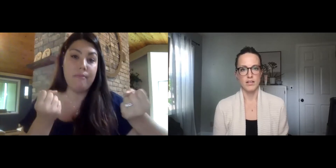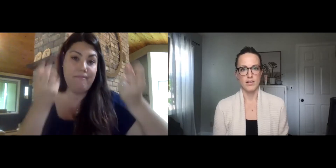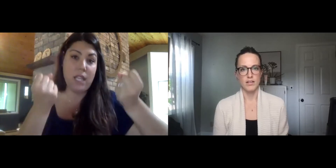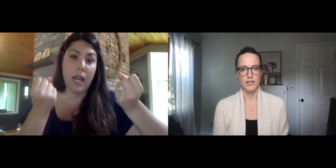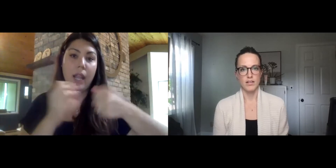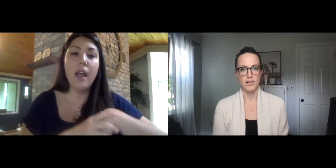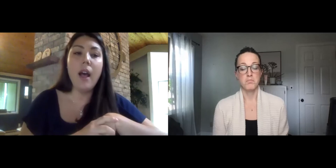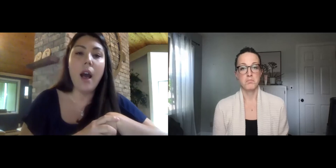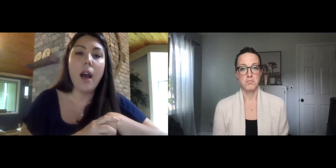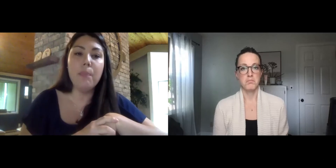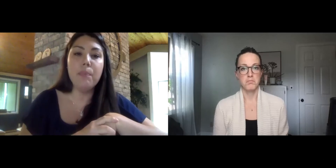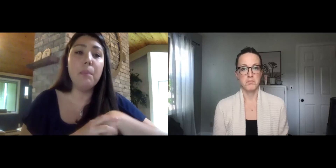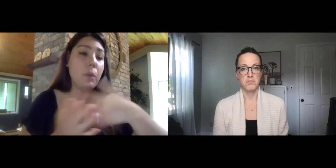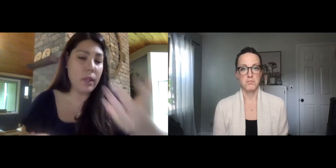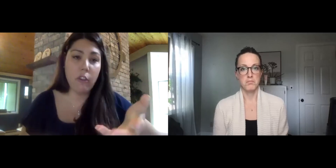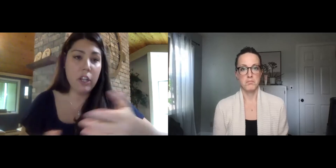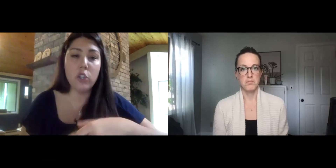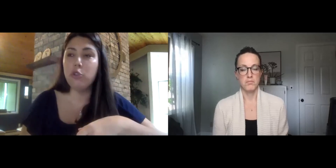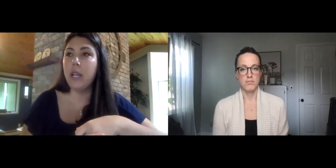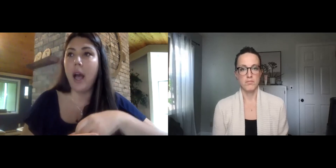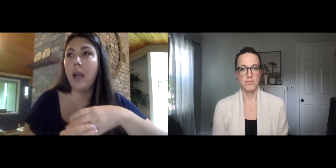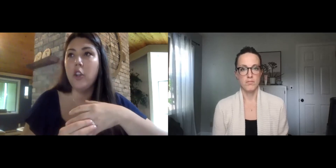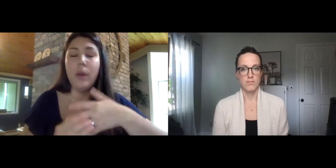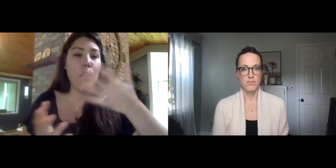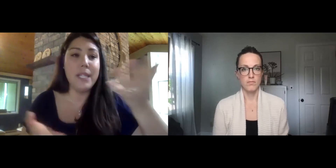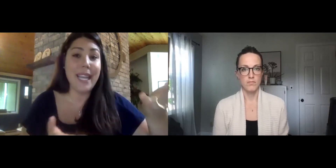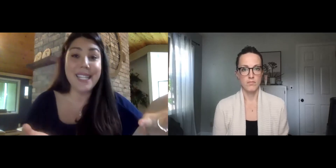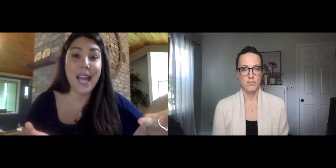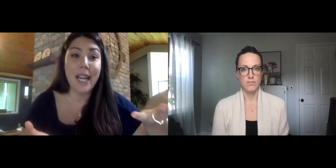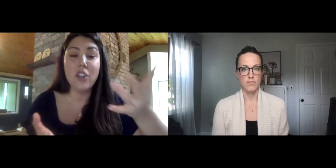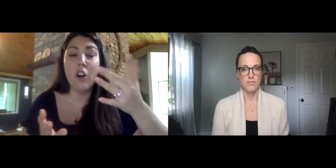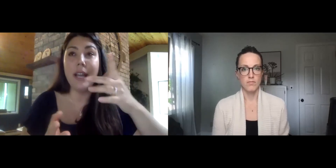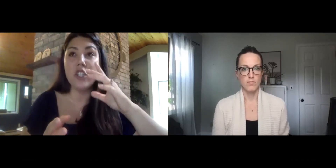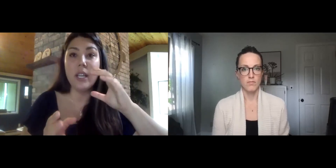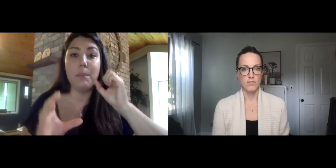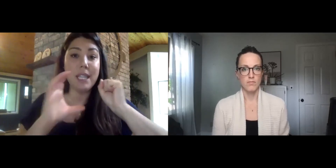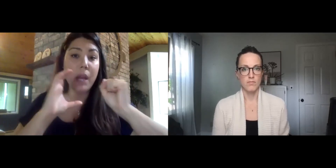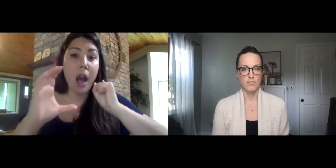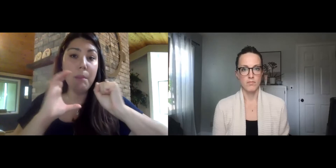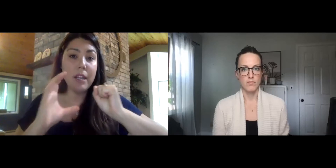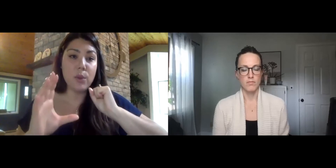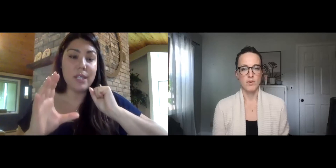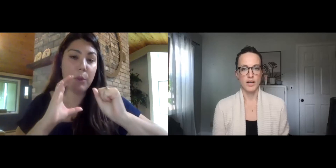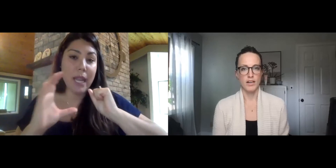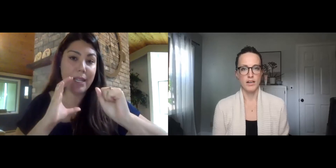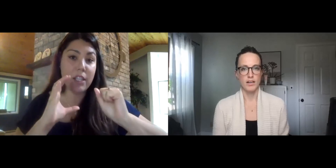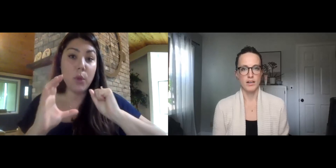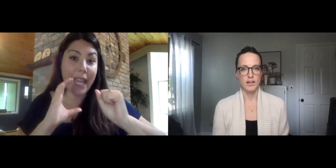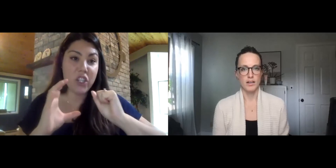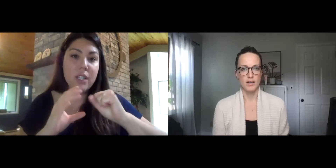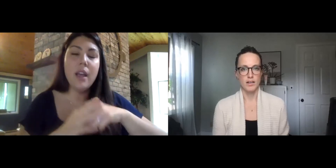off signing. But with hearing children, you know, like we sing and sign, it's called actually SimCom. So it's